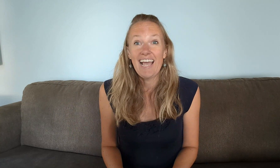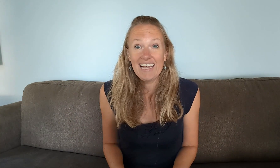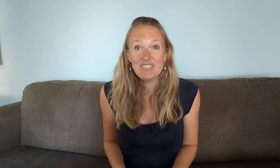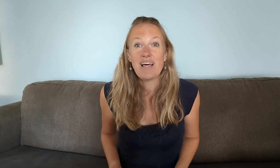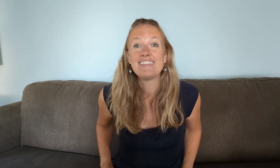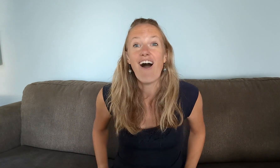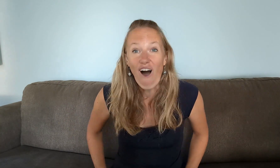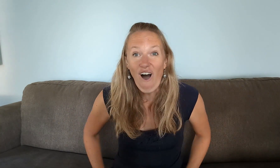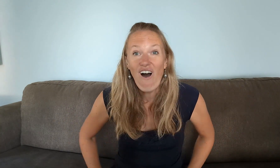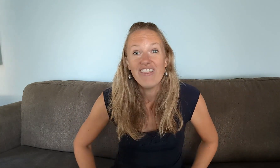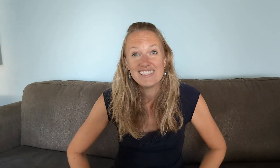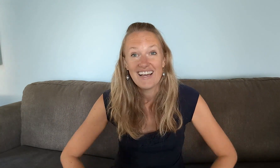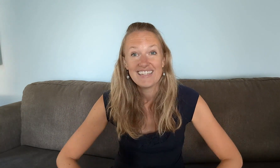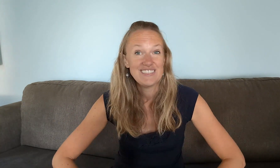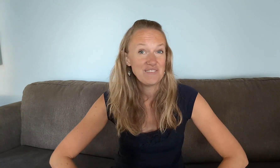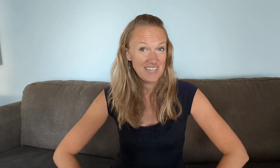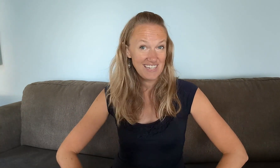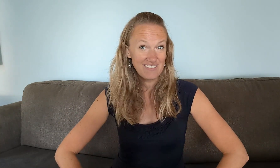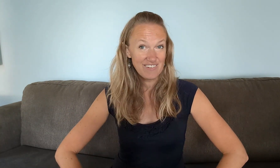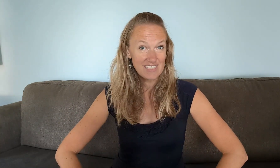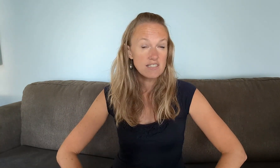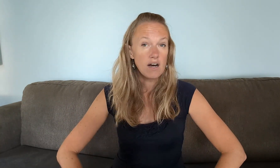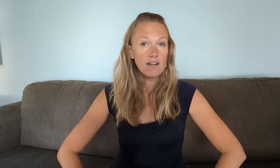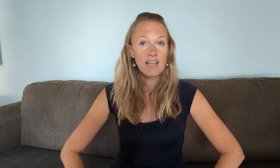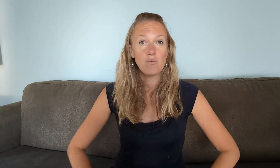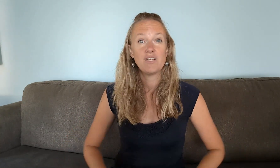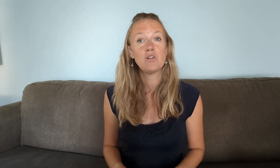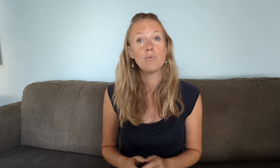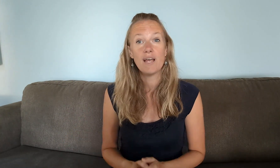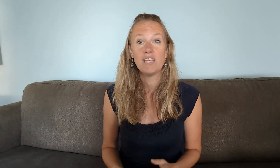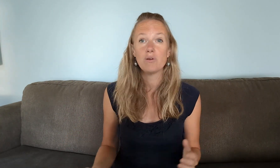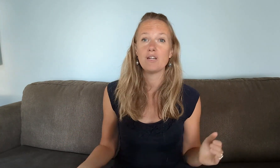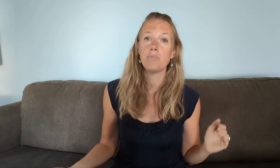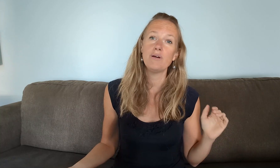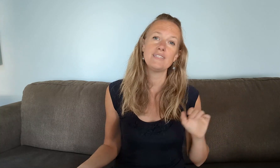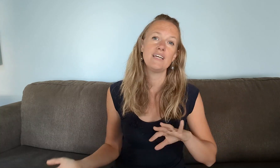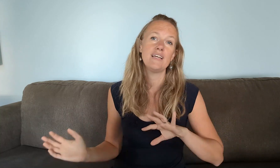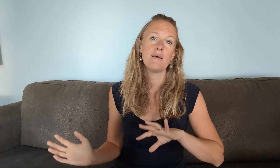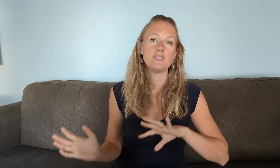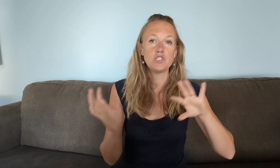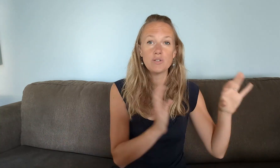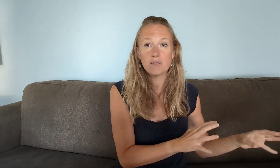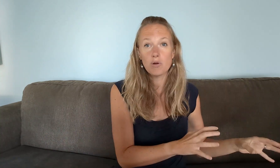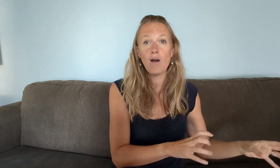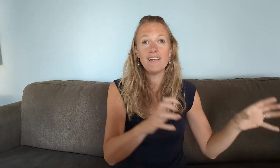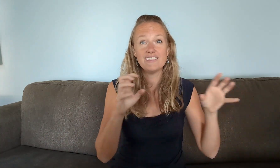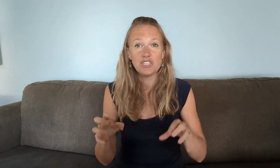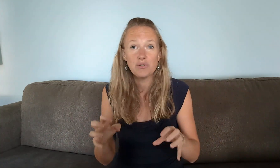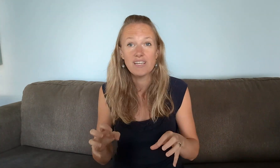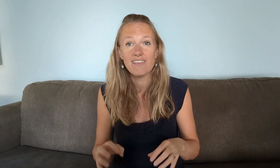Hey, so that is all the signs you need for this song. And when you're ready, we're going to put tutorial number 1 and 2 together,